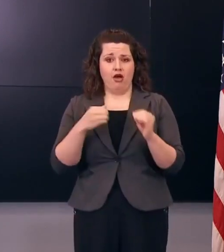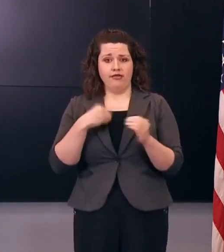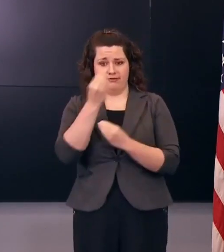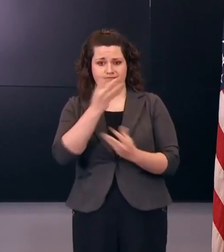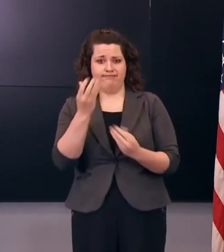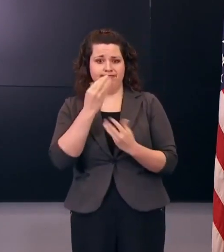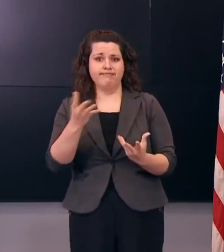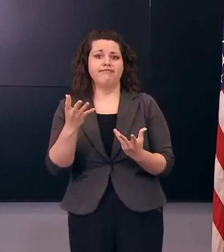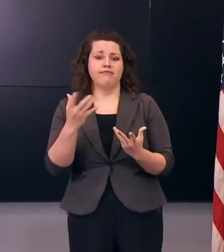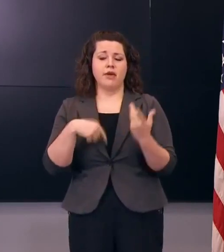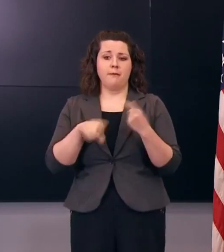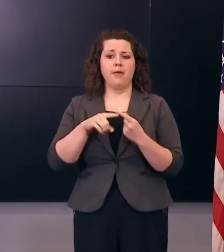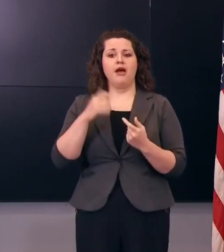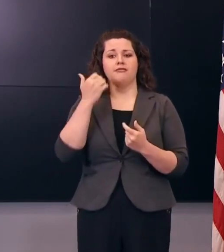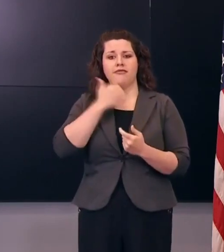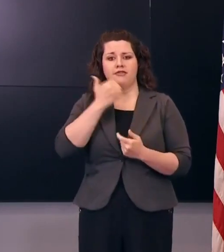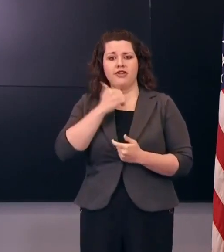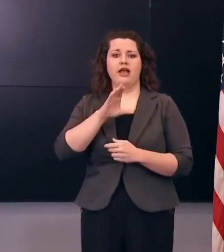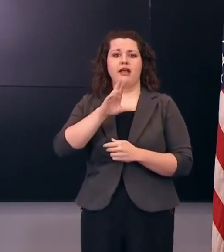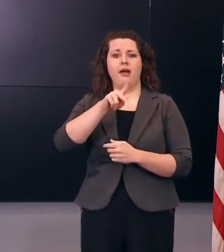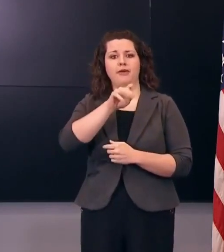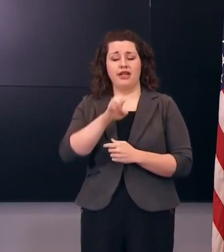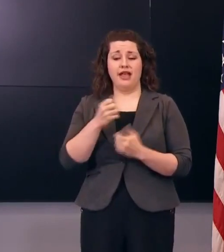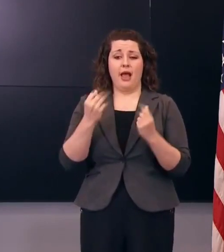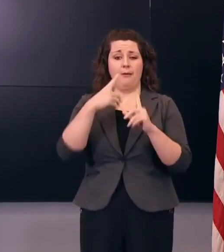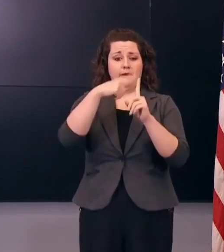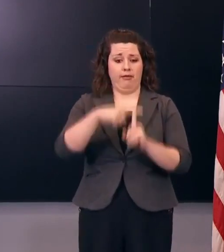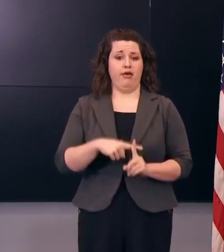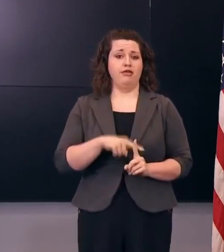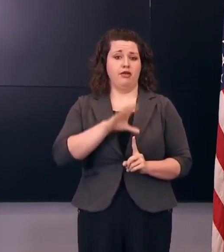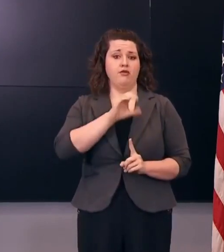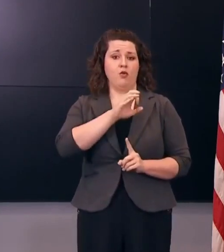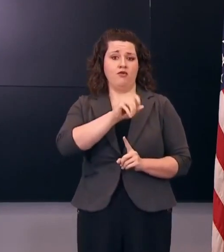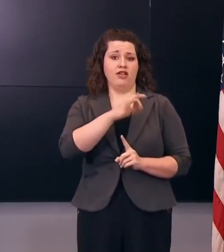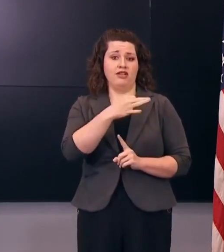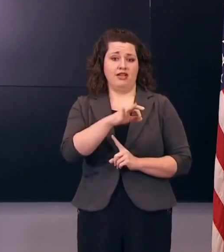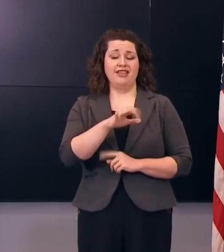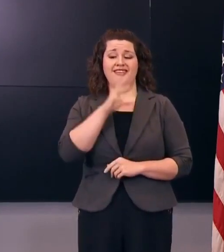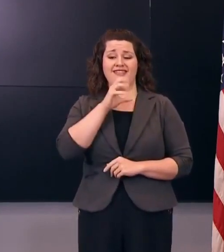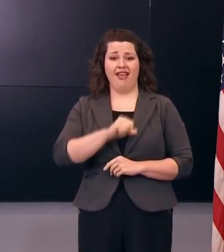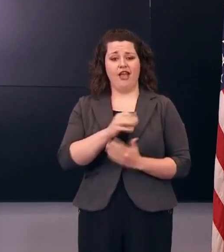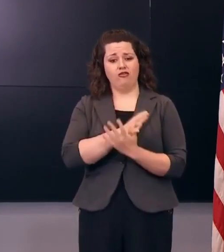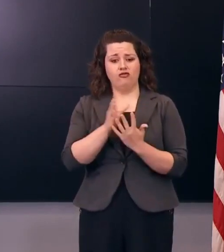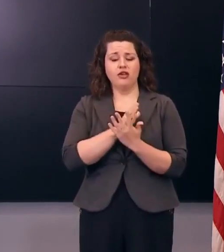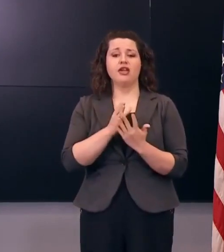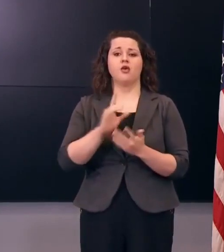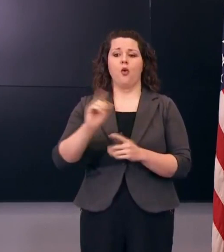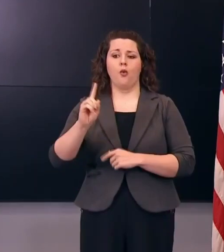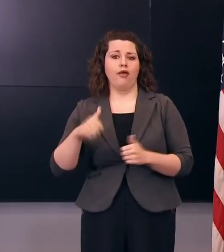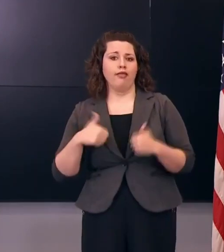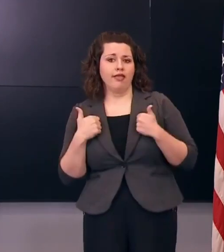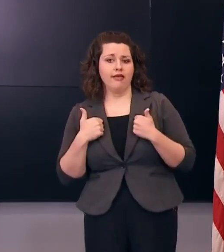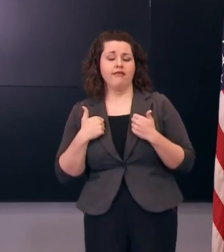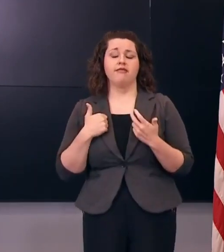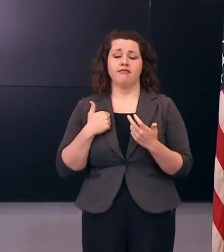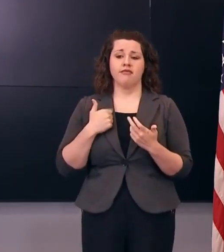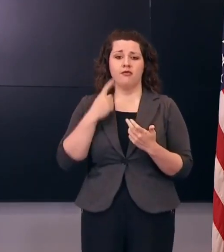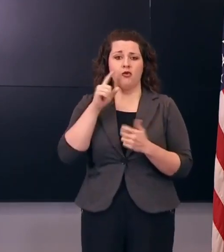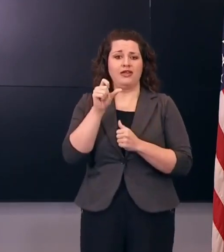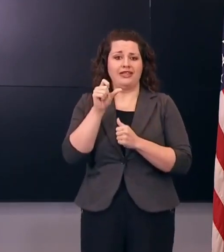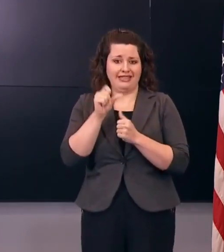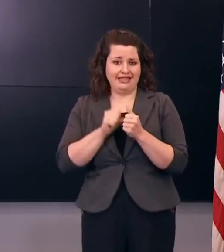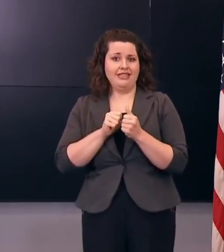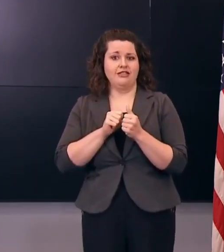daily update of the number of positive COVID-19 cases in Iowa, with the age range and counties of residence for each of